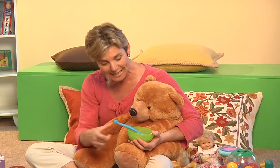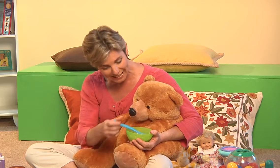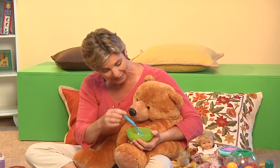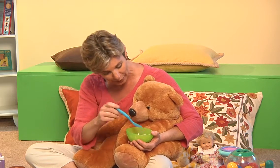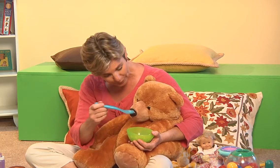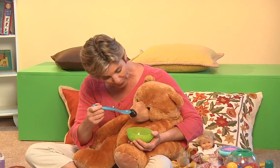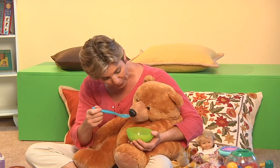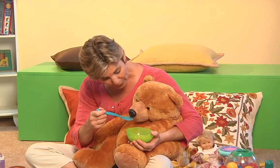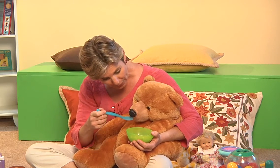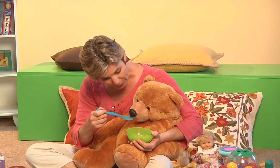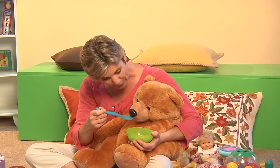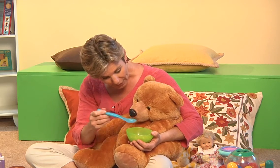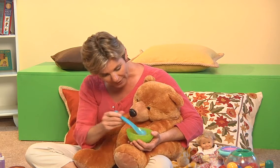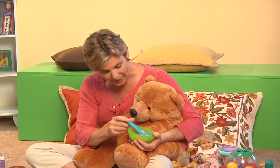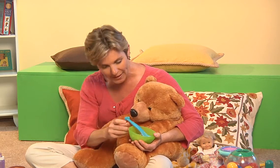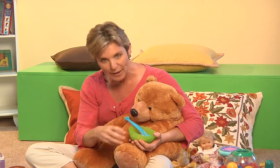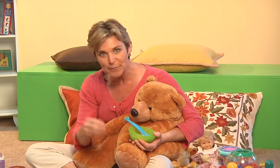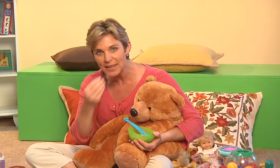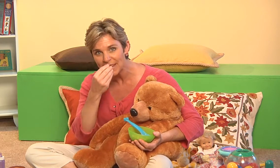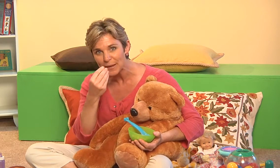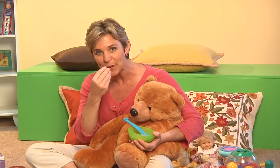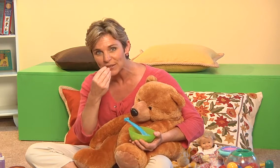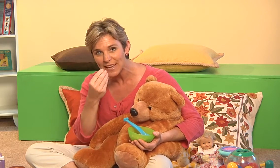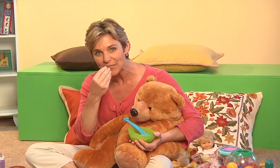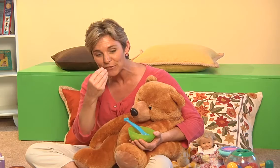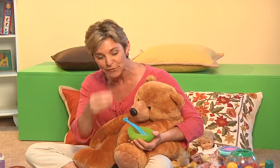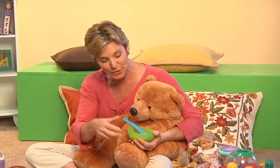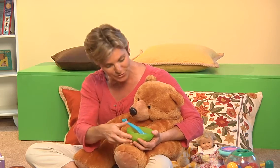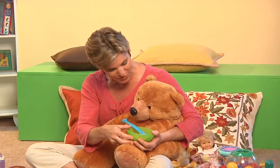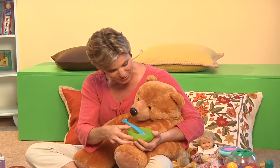eating. Yummy, bear's having food.